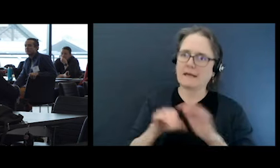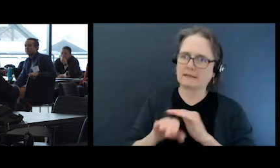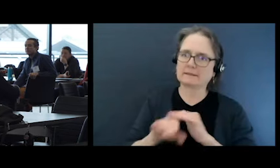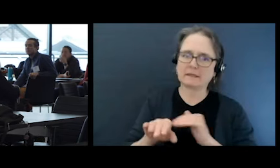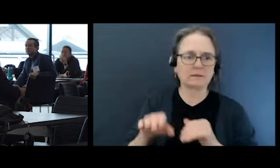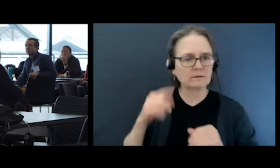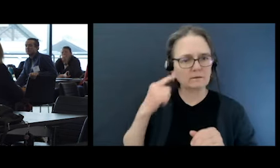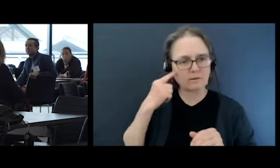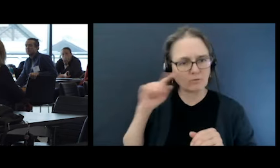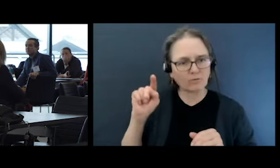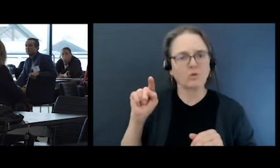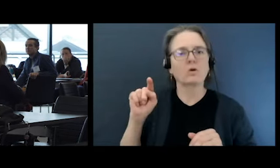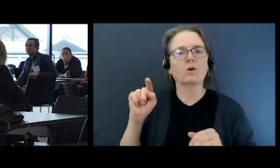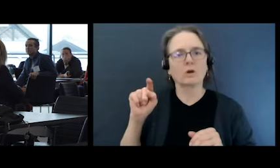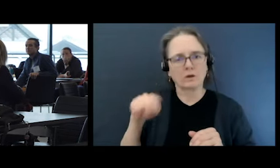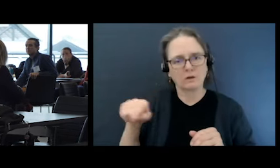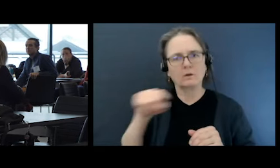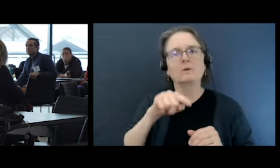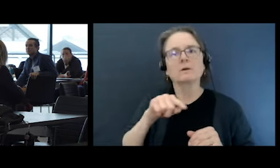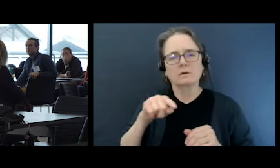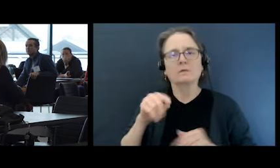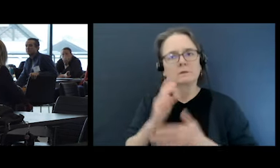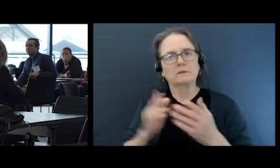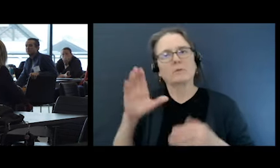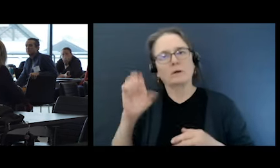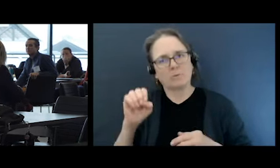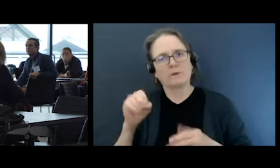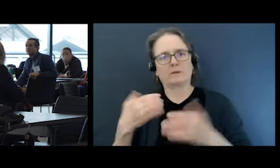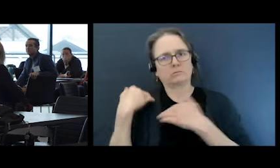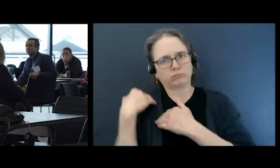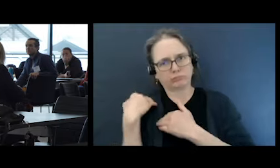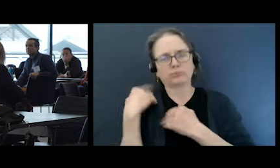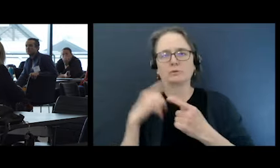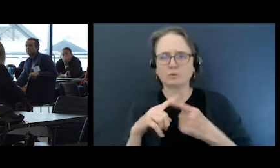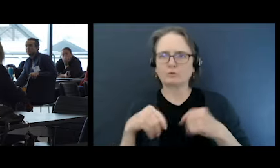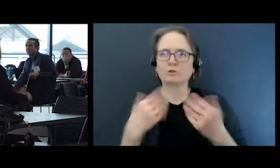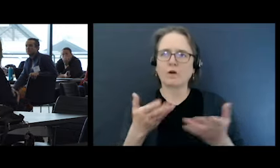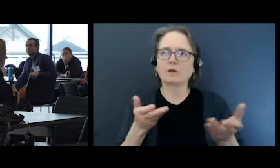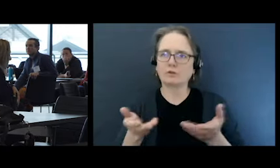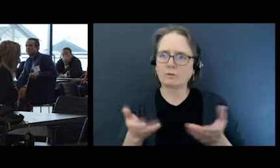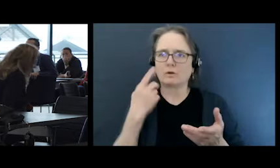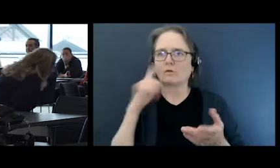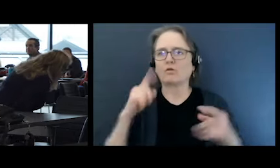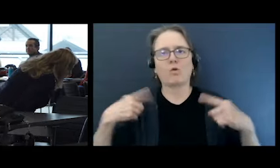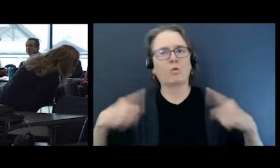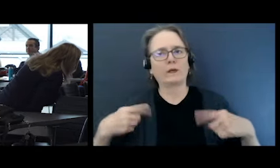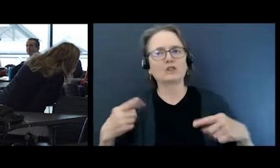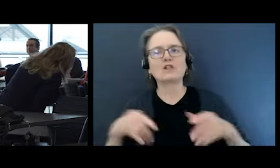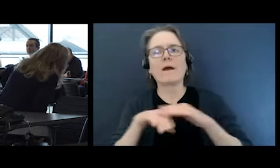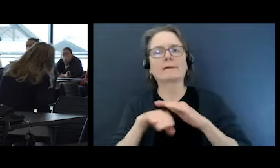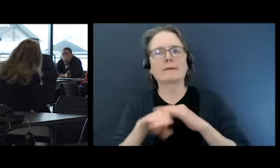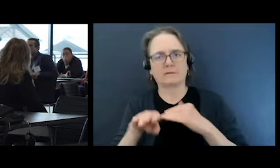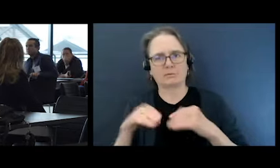with operating wheelchair accessible vehicles. A question that we are trying to answer is how can we more